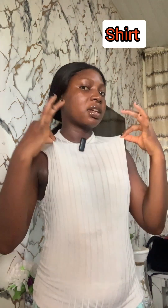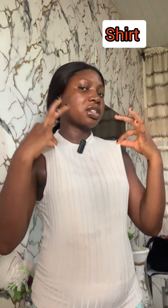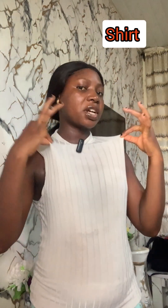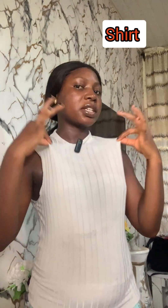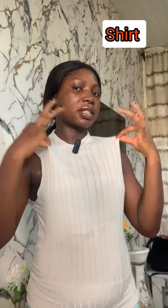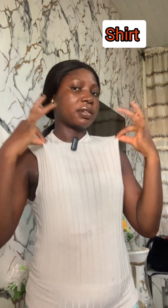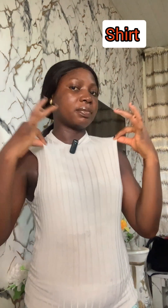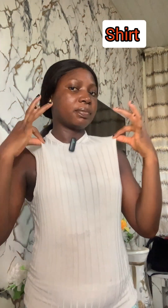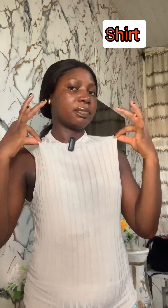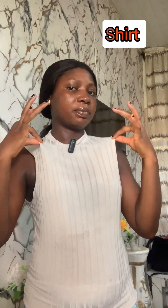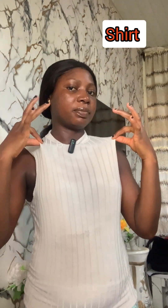Shirt.